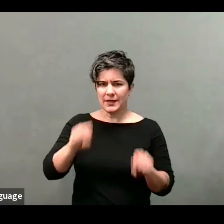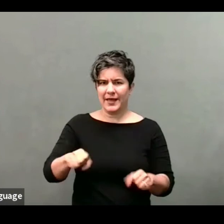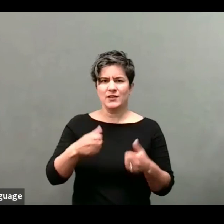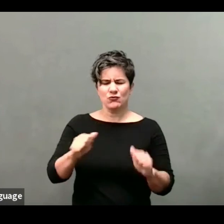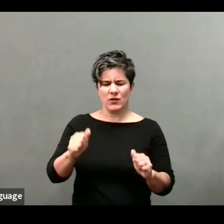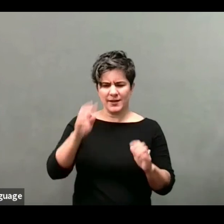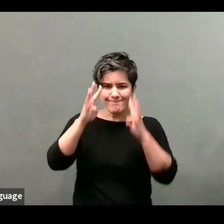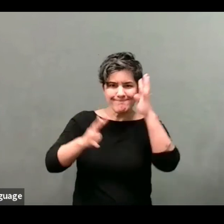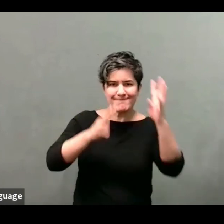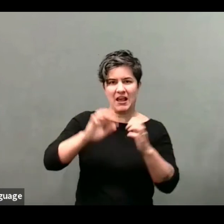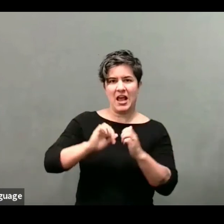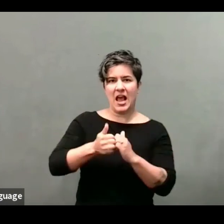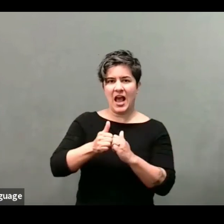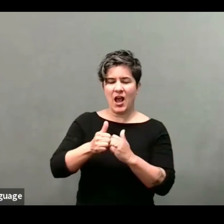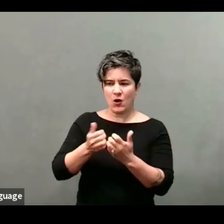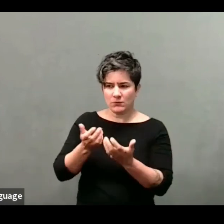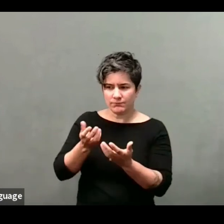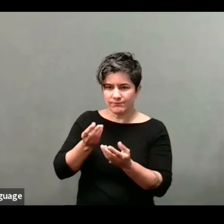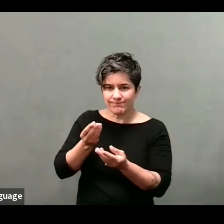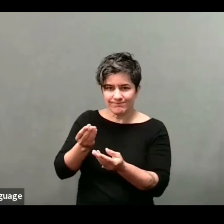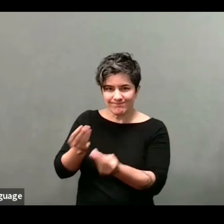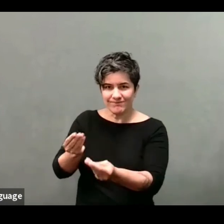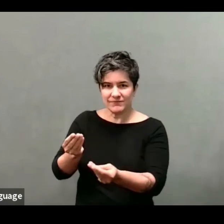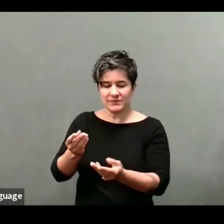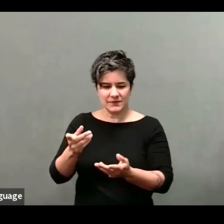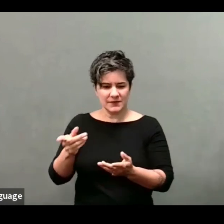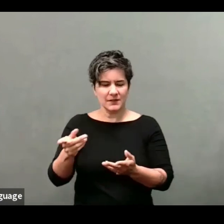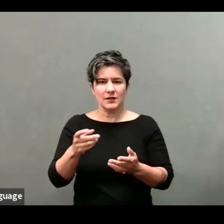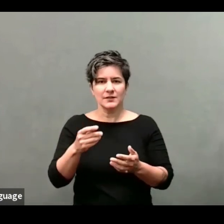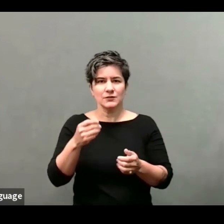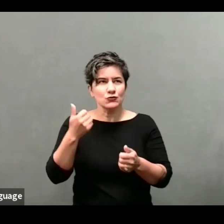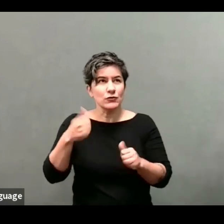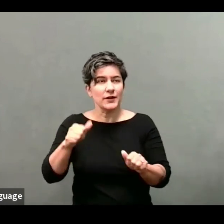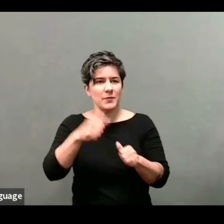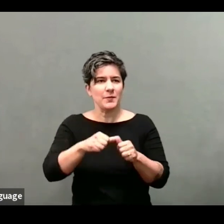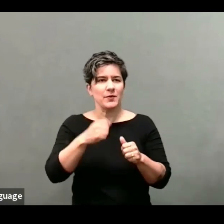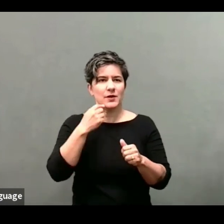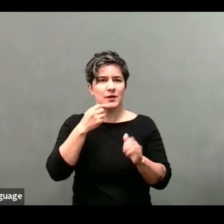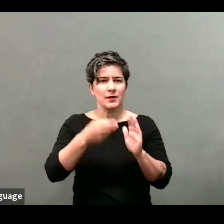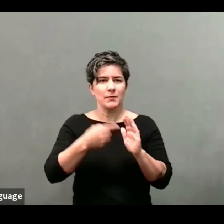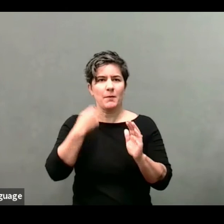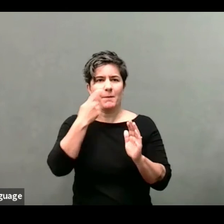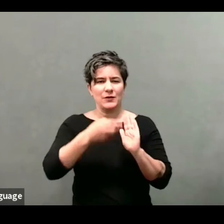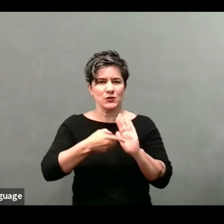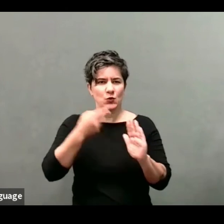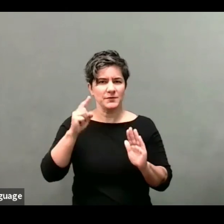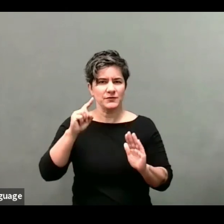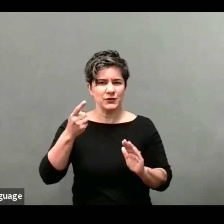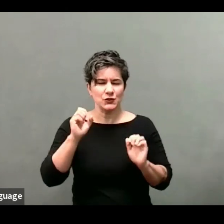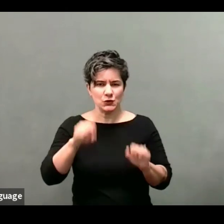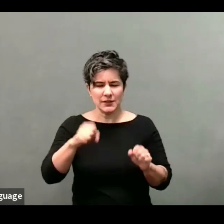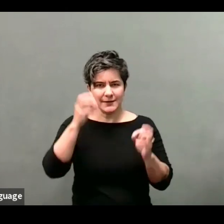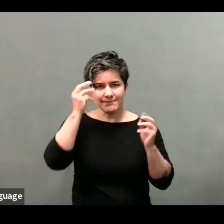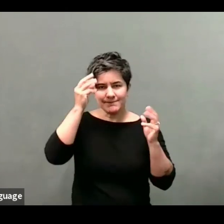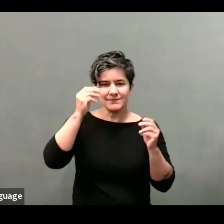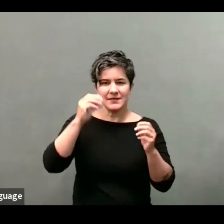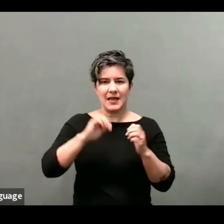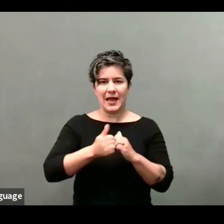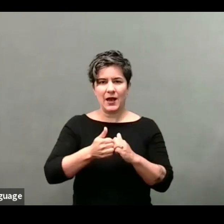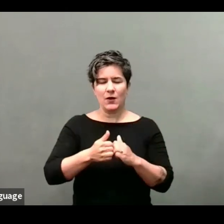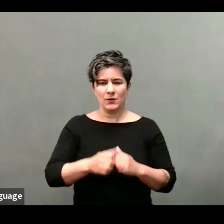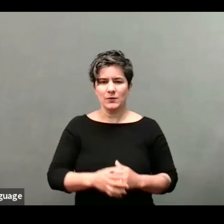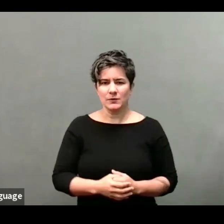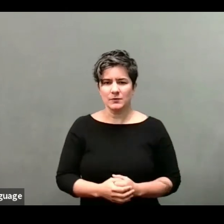that rather than trying to remember like, oh, can we do the mouth swabs first? You know, or something like that. Yeah. Yeah, that's a